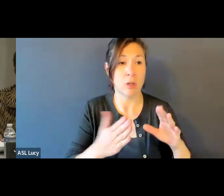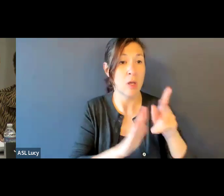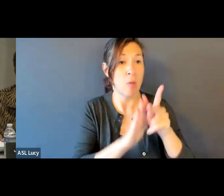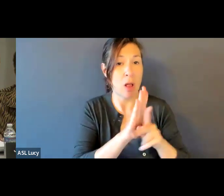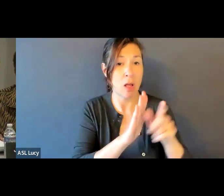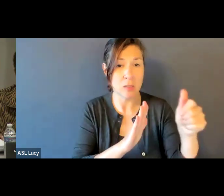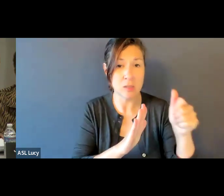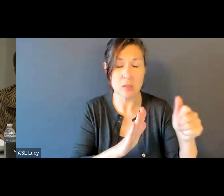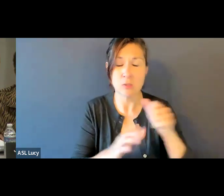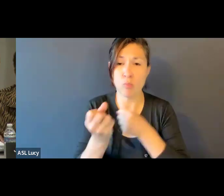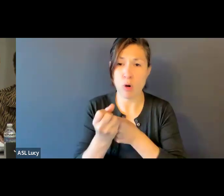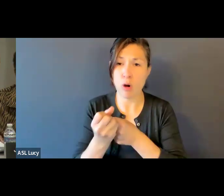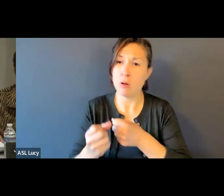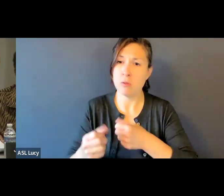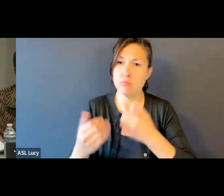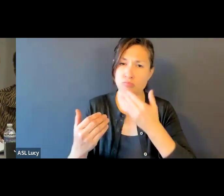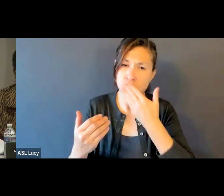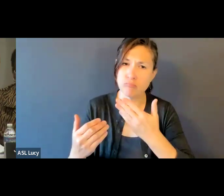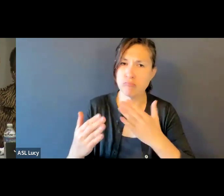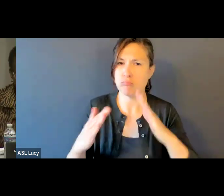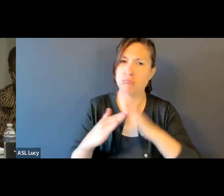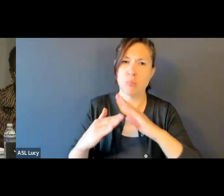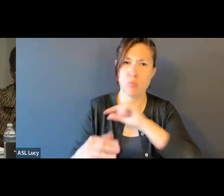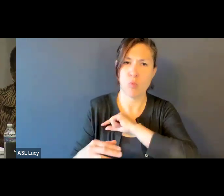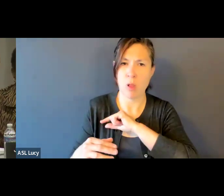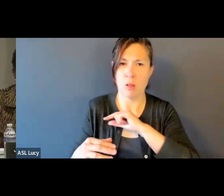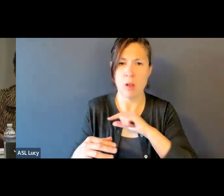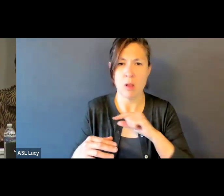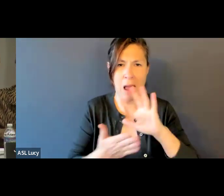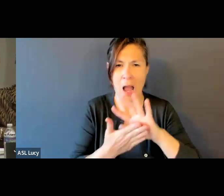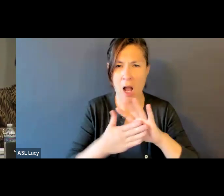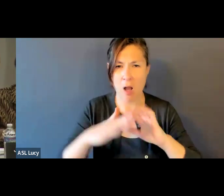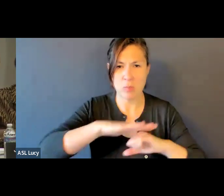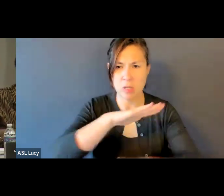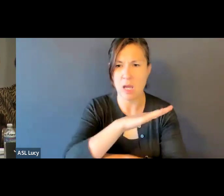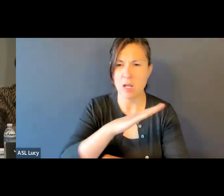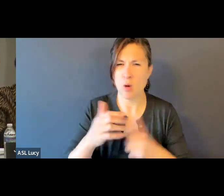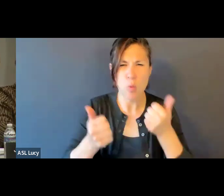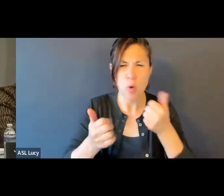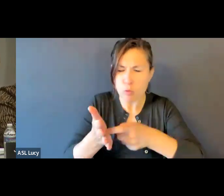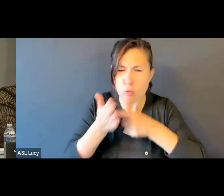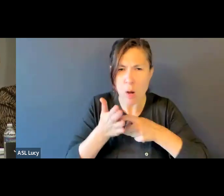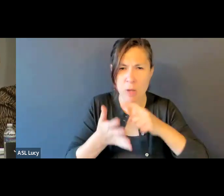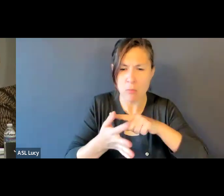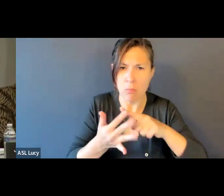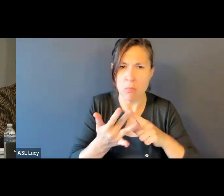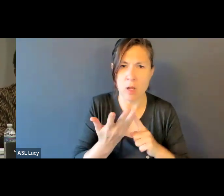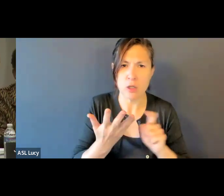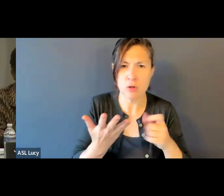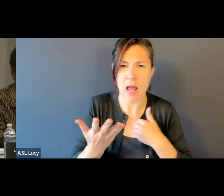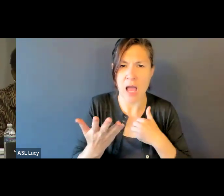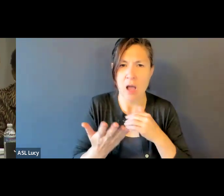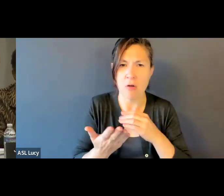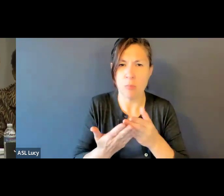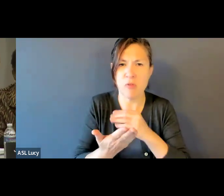academic foundation and the experience that we believe all students should have by the time they graduate. Tonight, we want to update